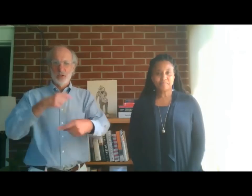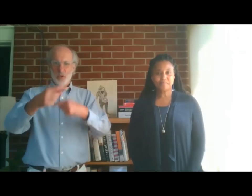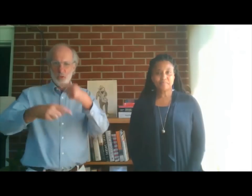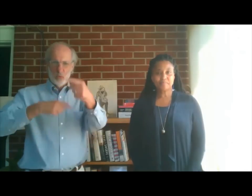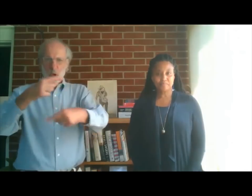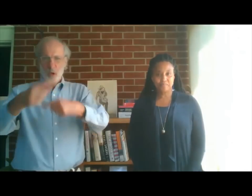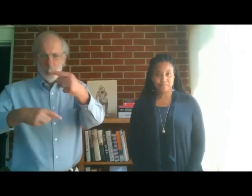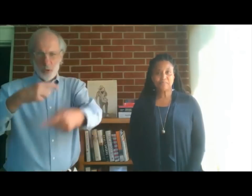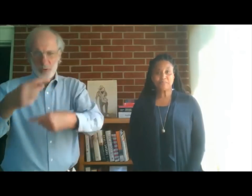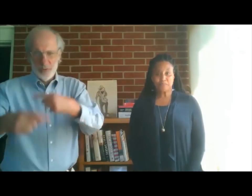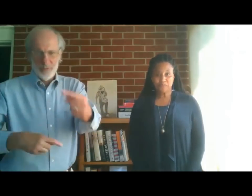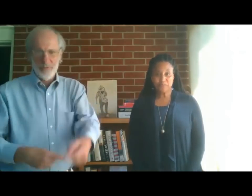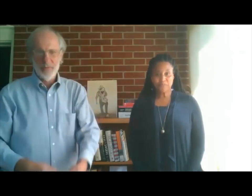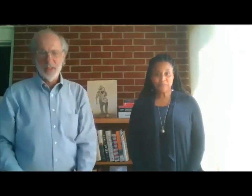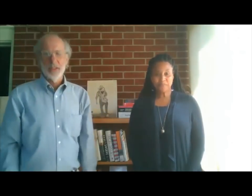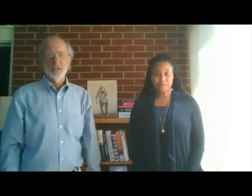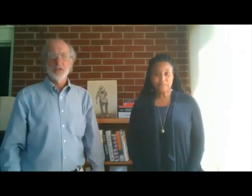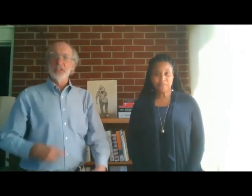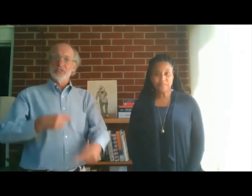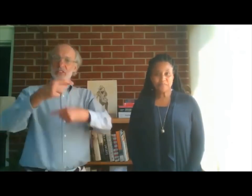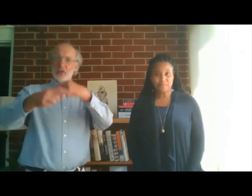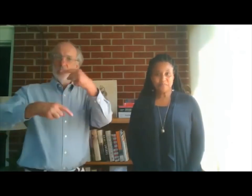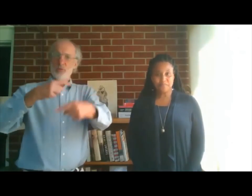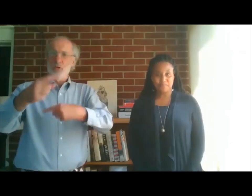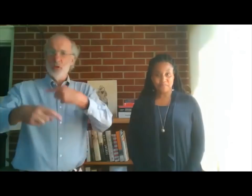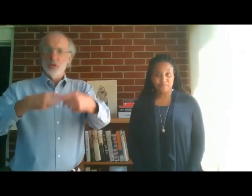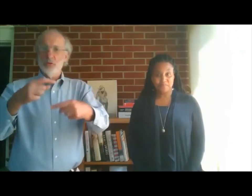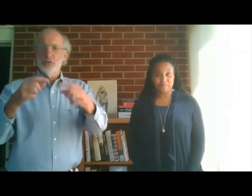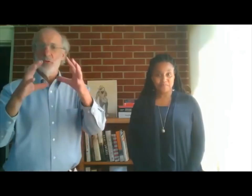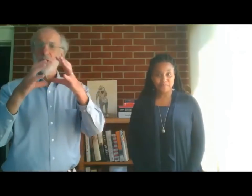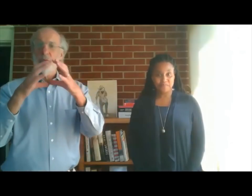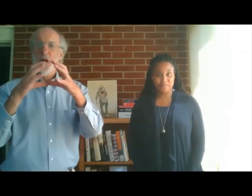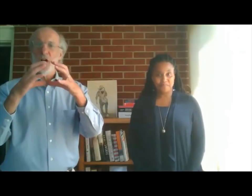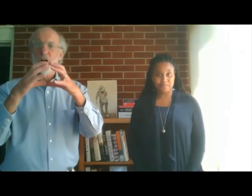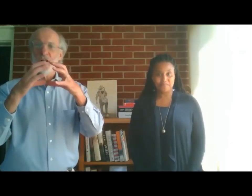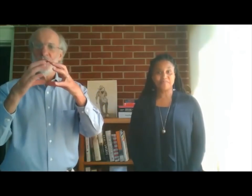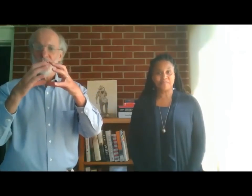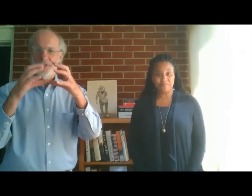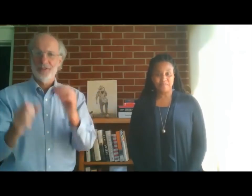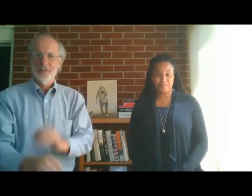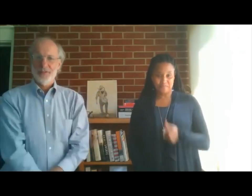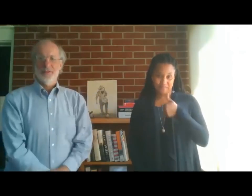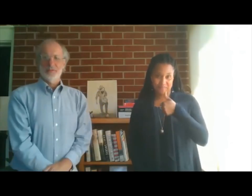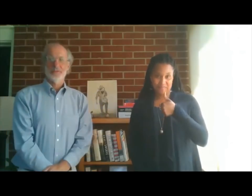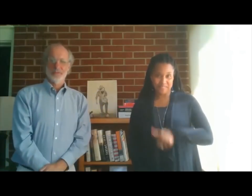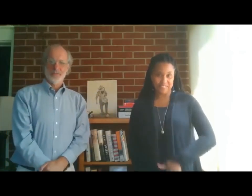That's right. Roll. You could even say roll the ball.